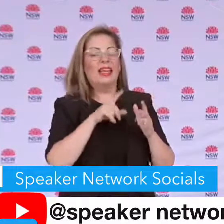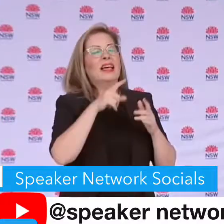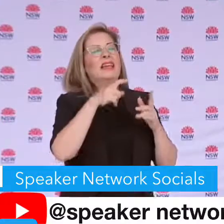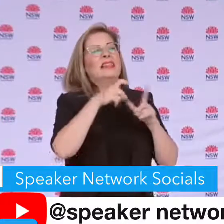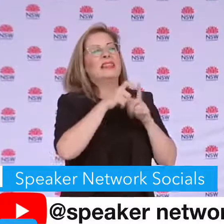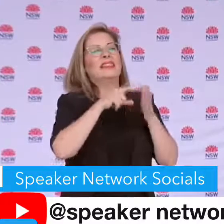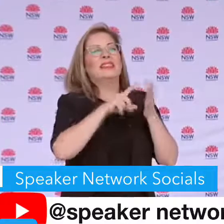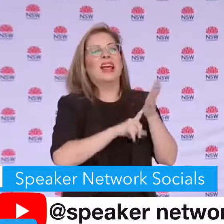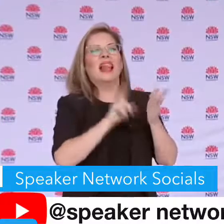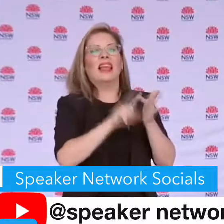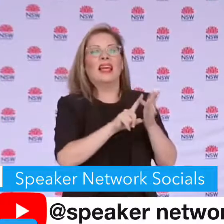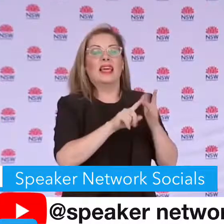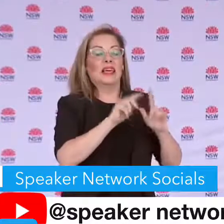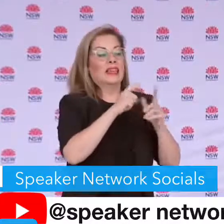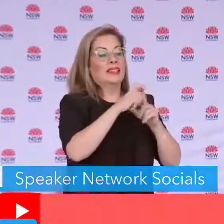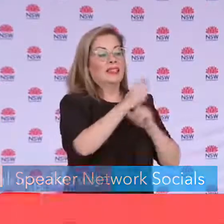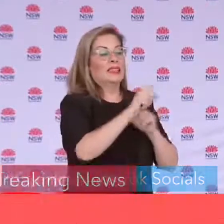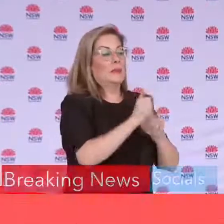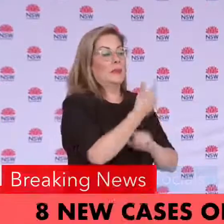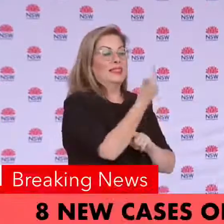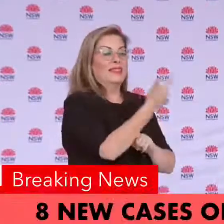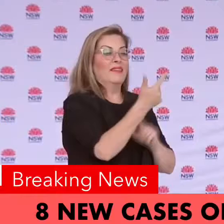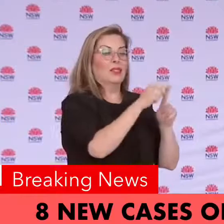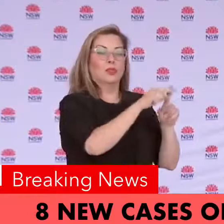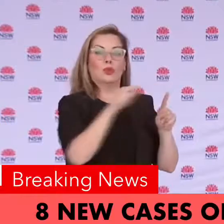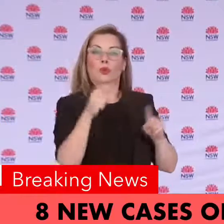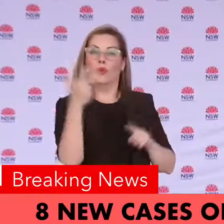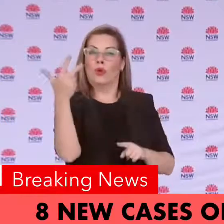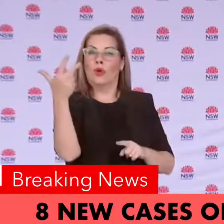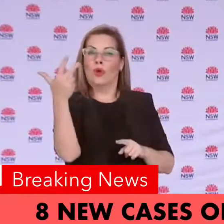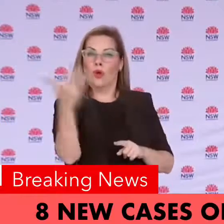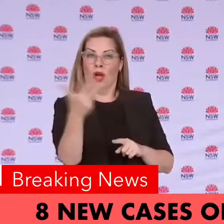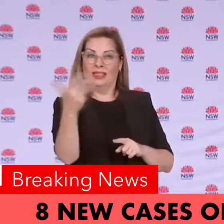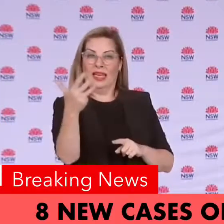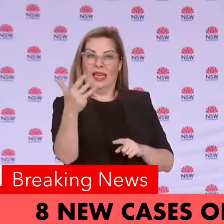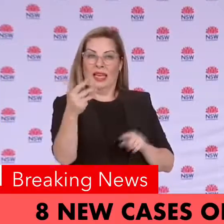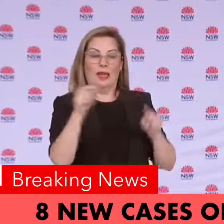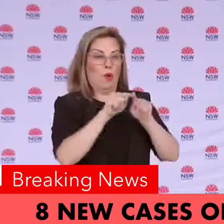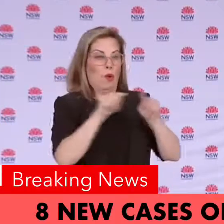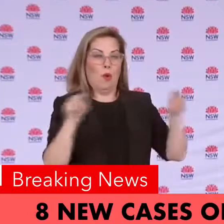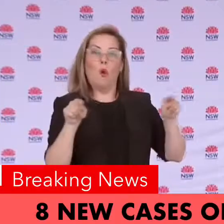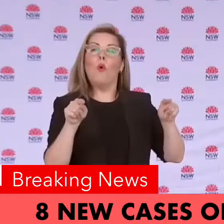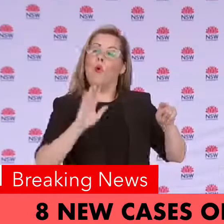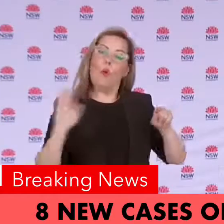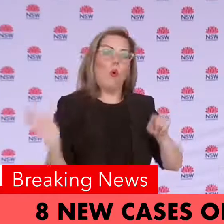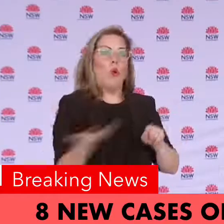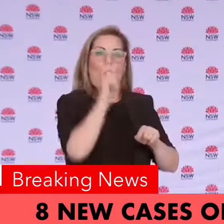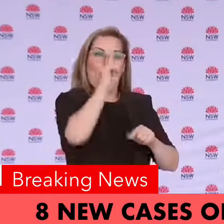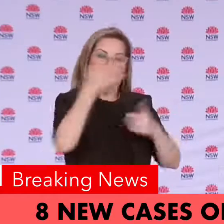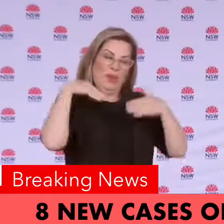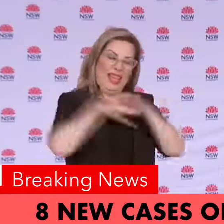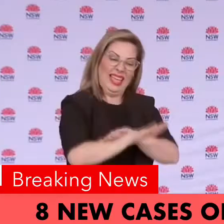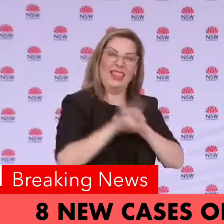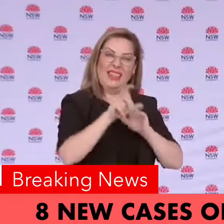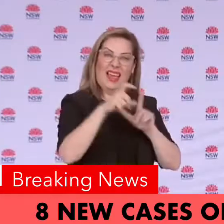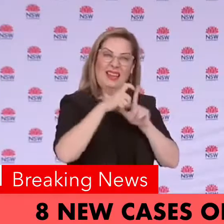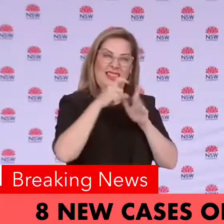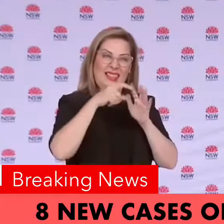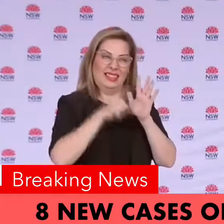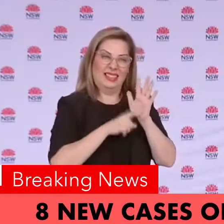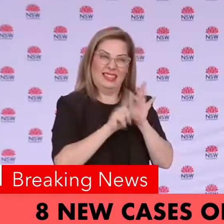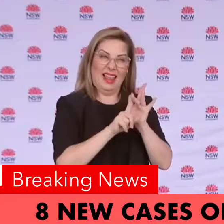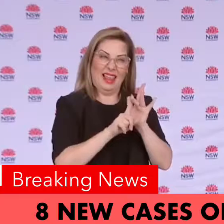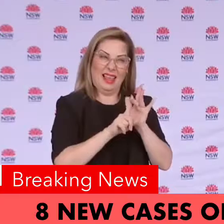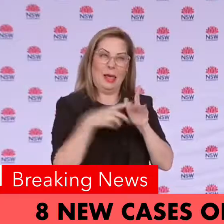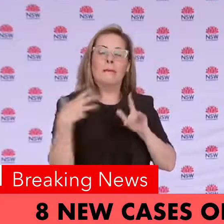December 17th to 19th are considered close contacts and should get tested for COVID immediately